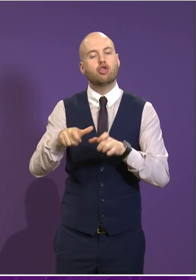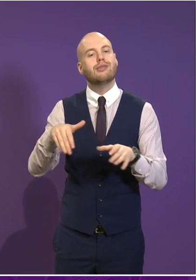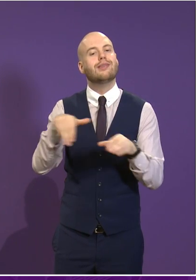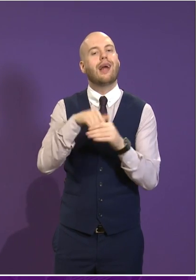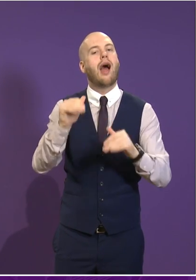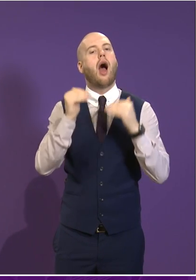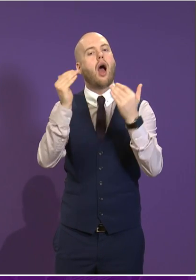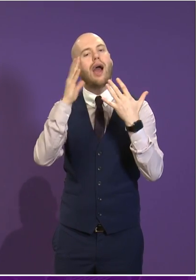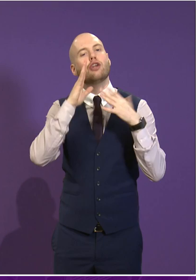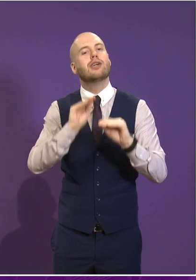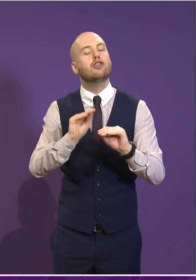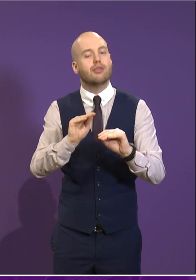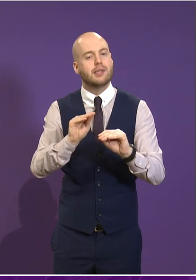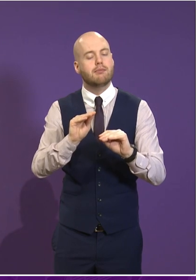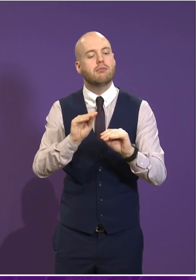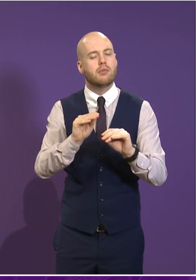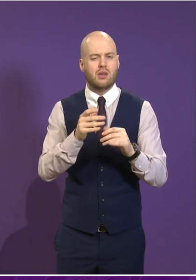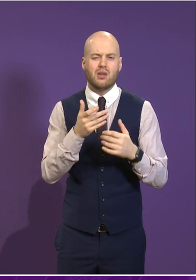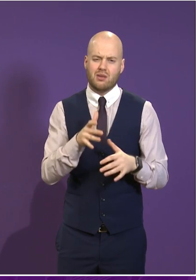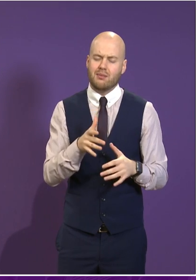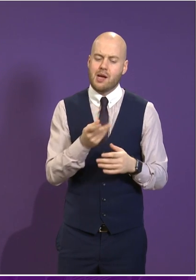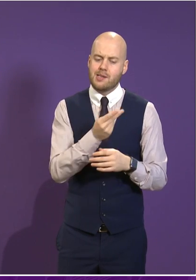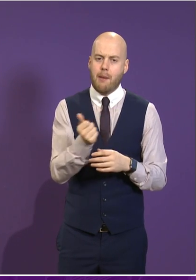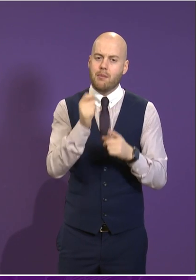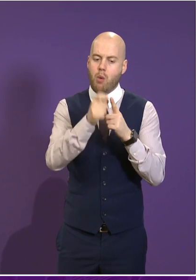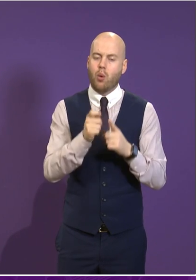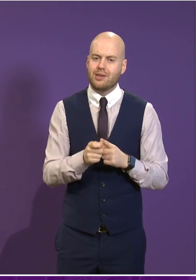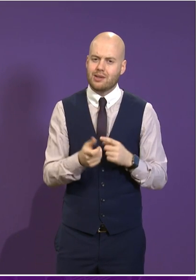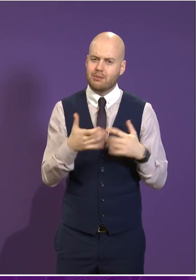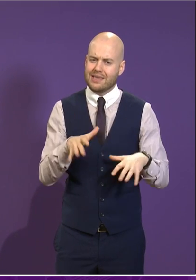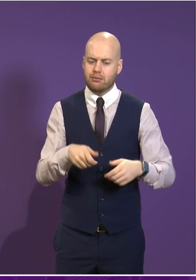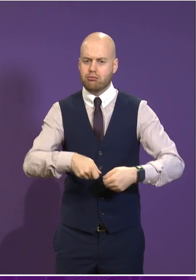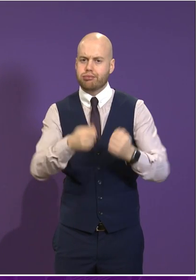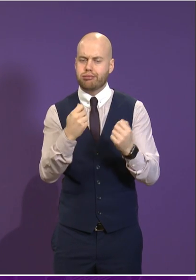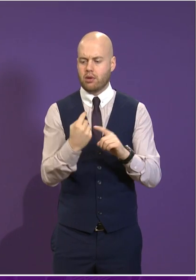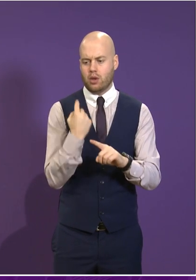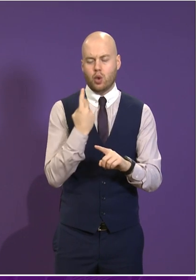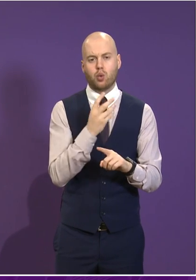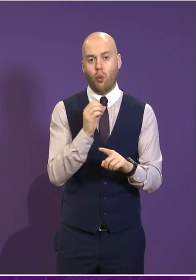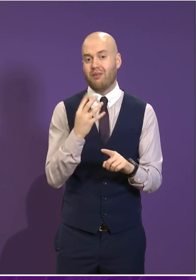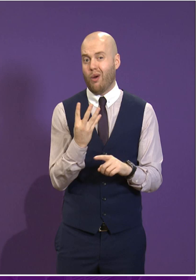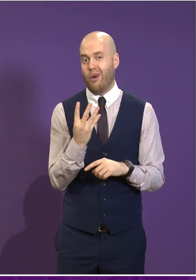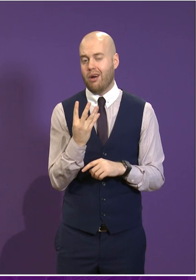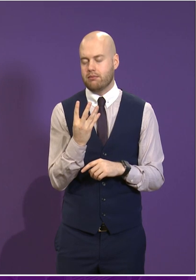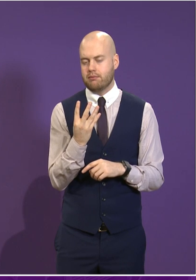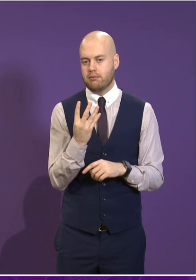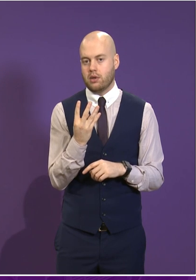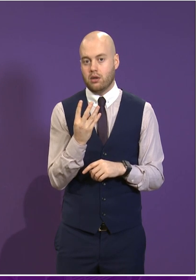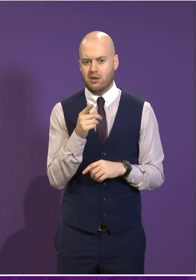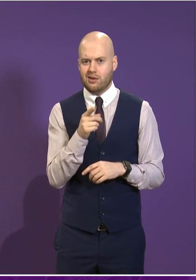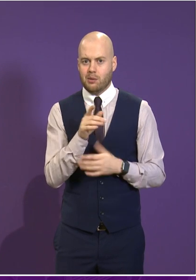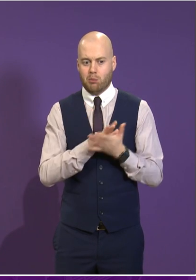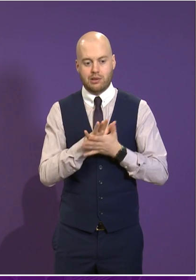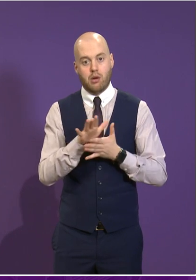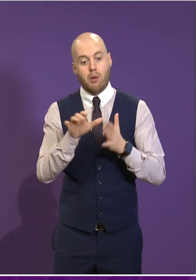highlighted. And in the evidence that we've heard in the last few weeks, many of the points that were highlighted in 2004 that caused